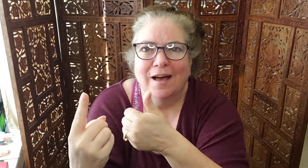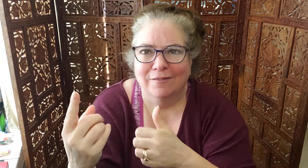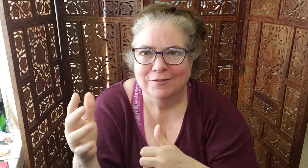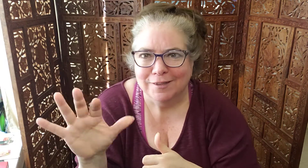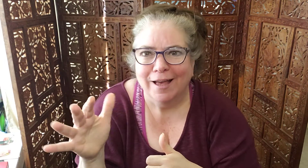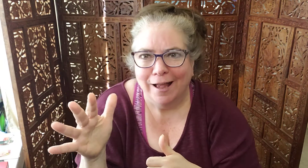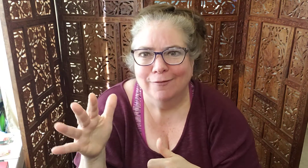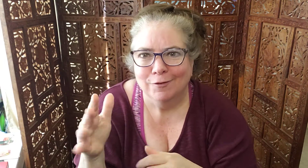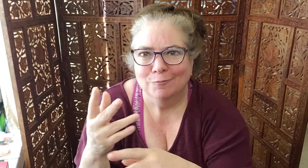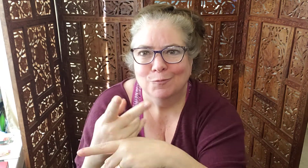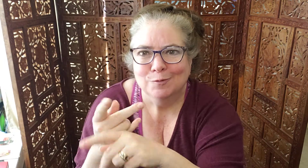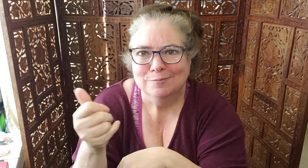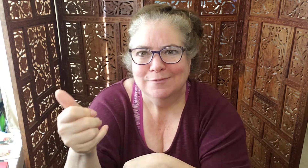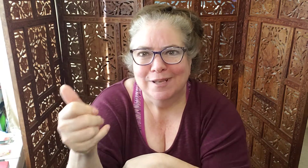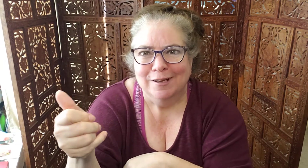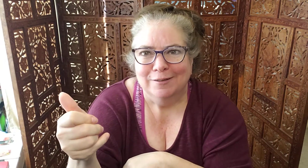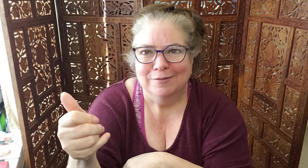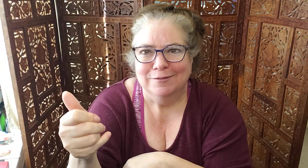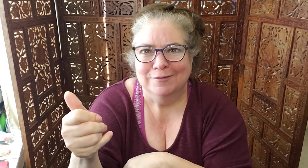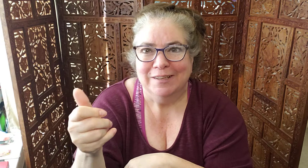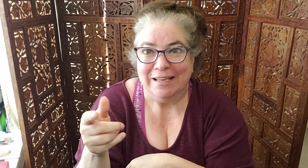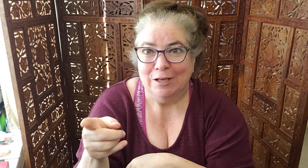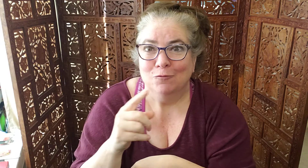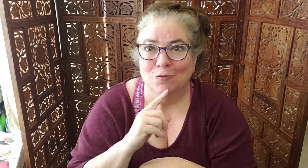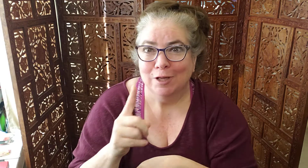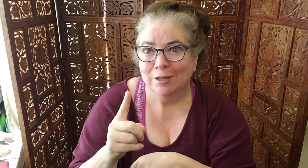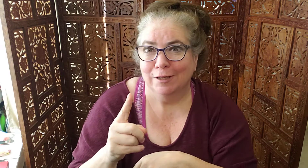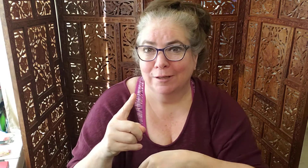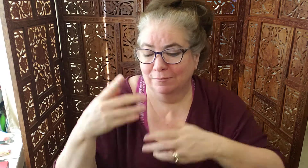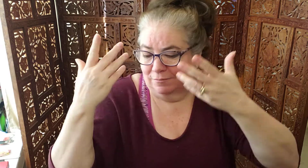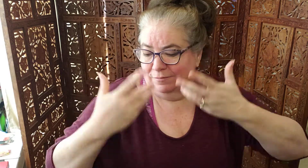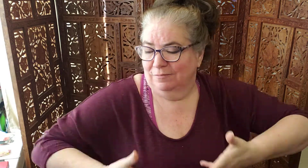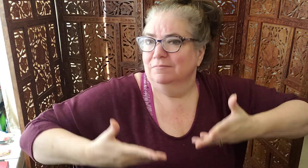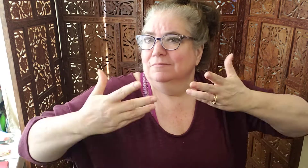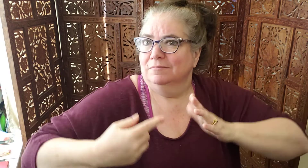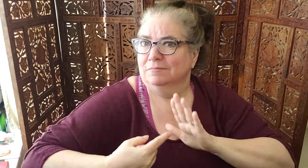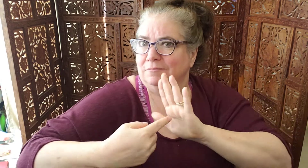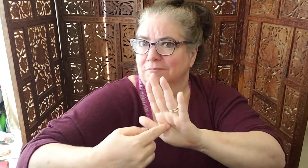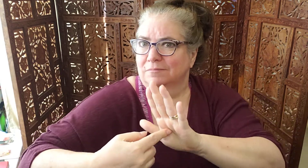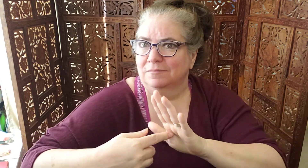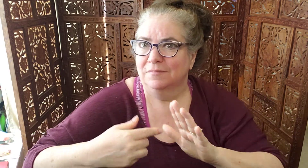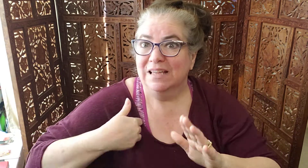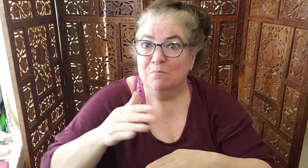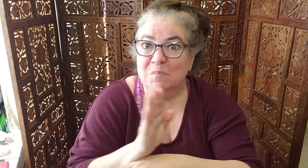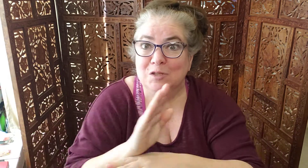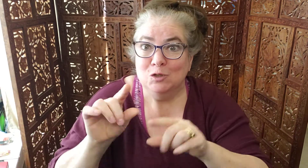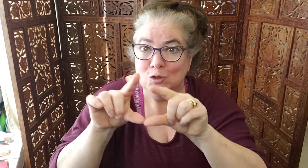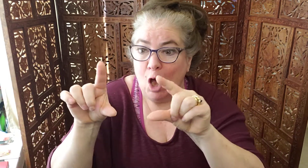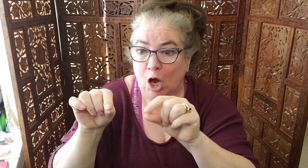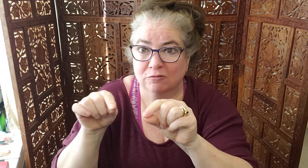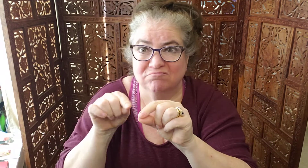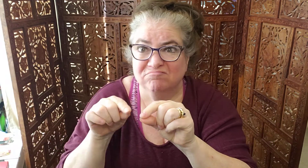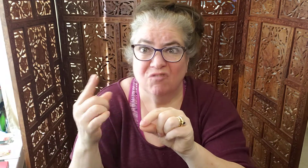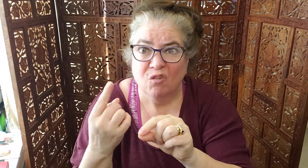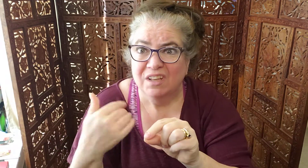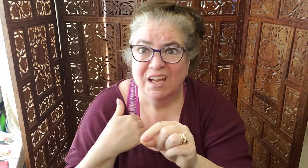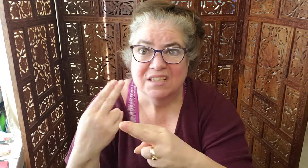Ziegfeld, impresario extraordinaire. That's all his business card said. People already knew who he was. He was